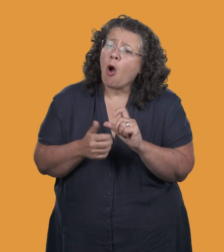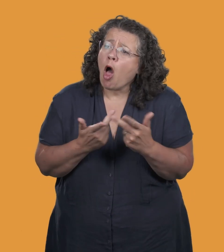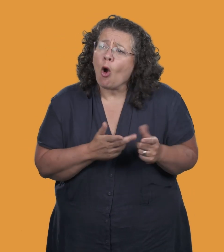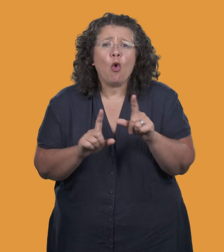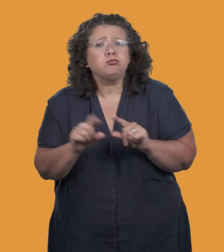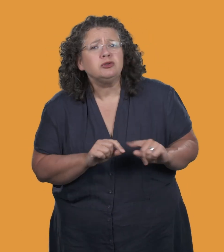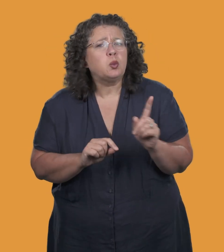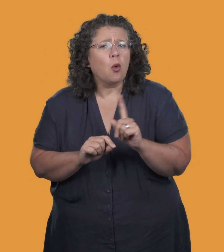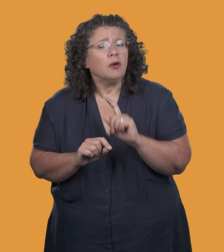options.